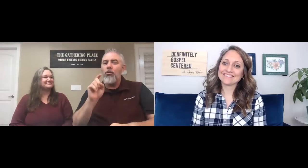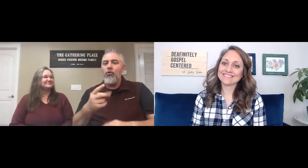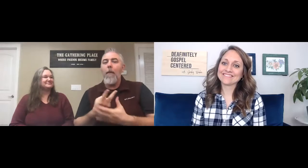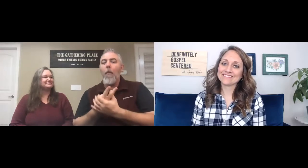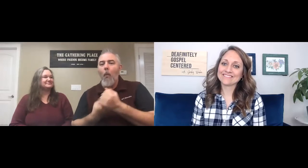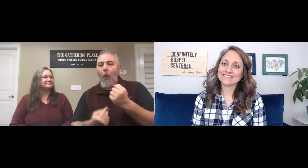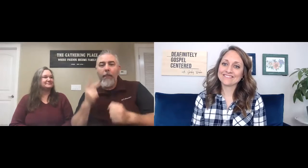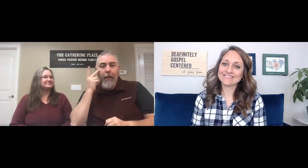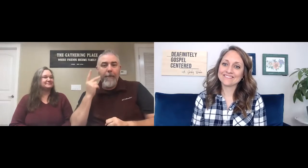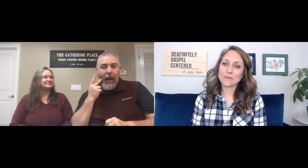triangle.